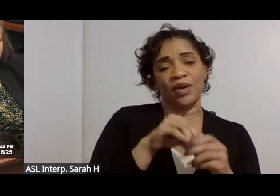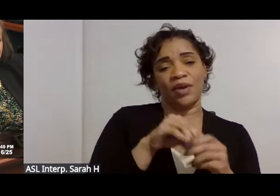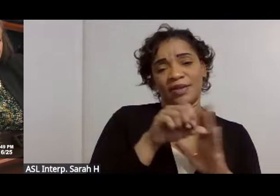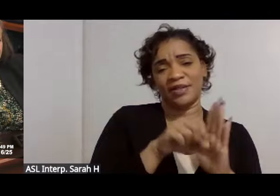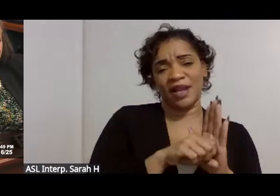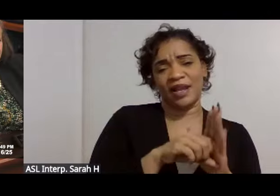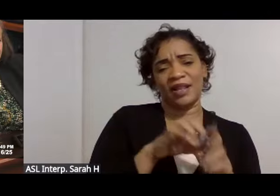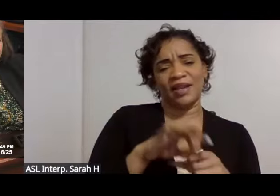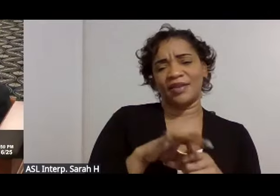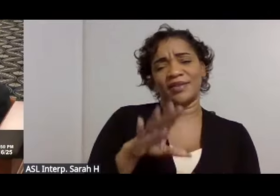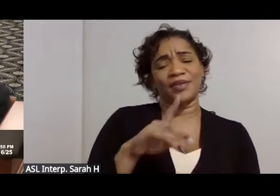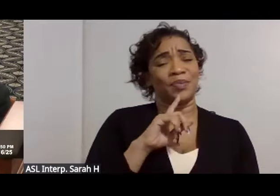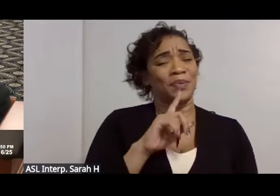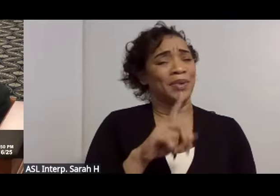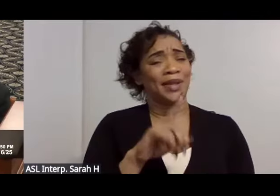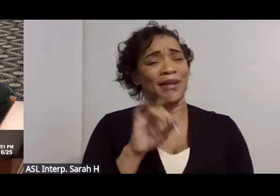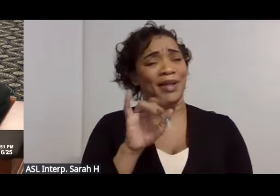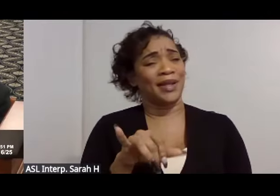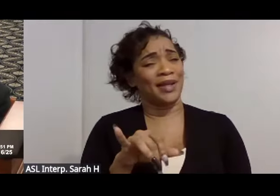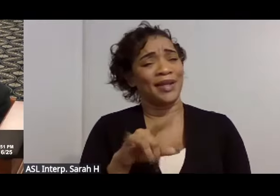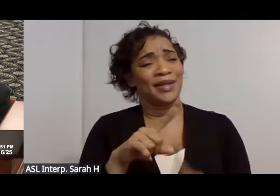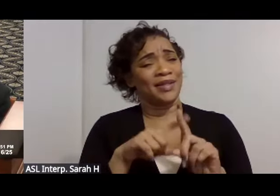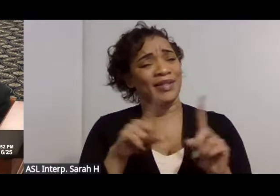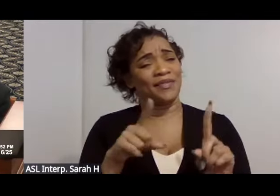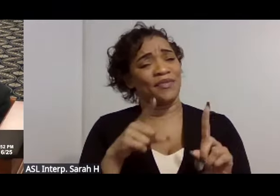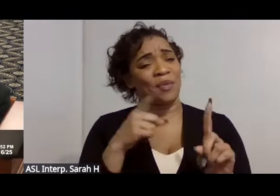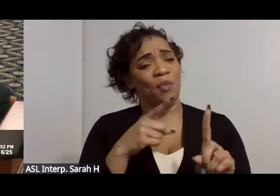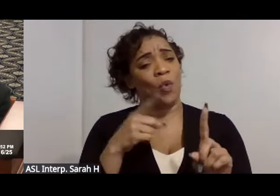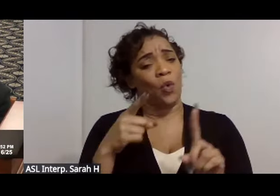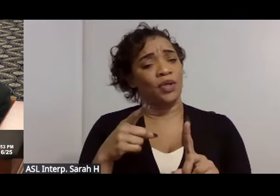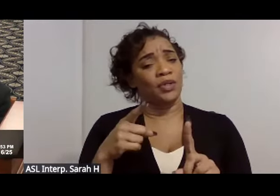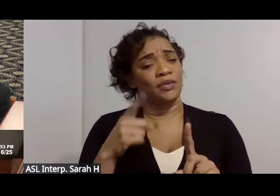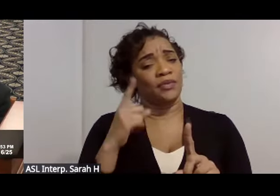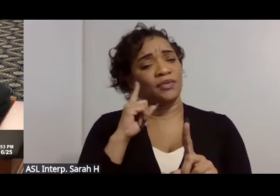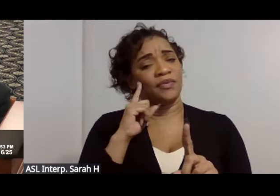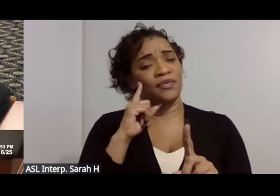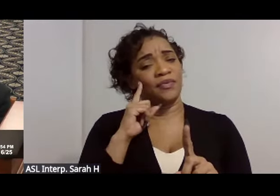different point, just for the election director.